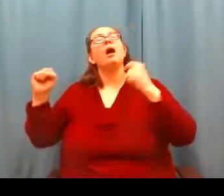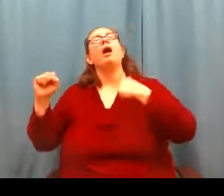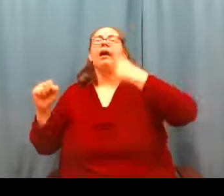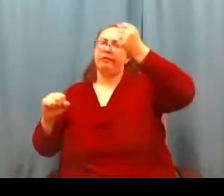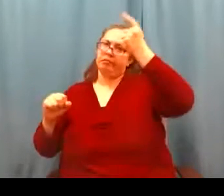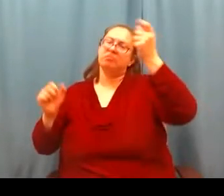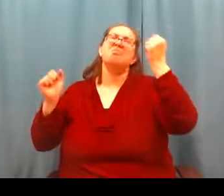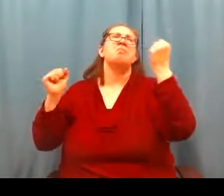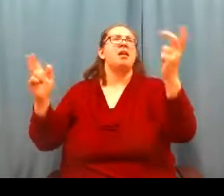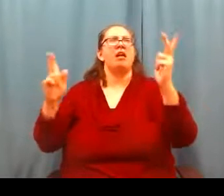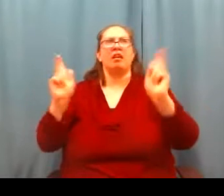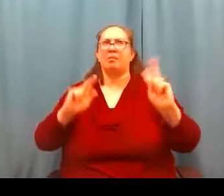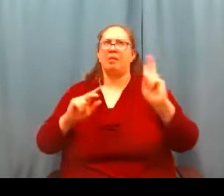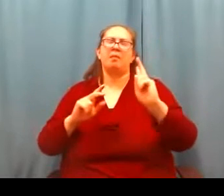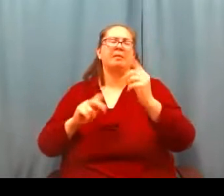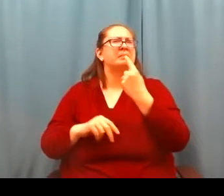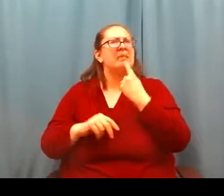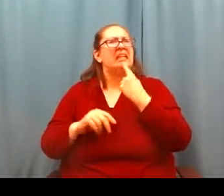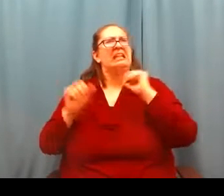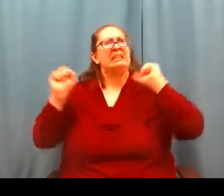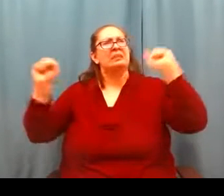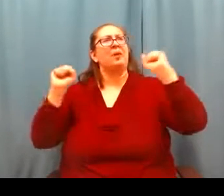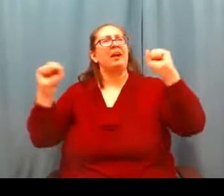gyms. And, I